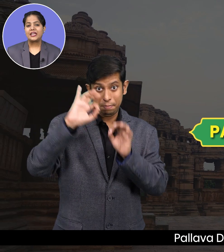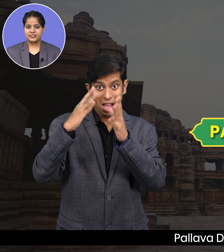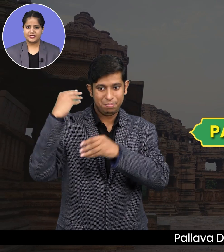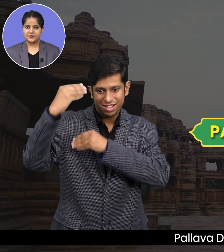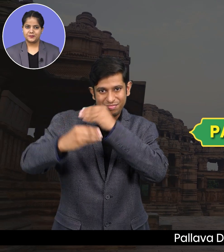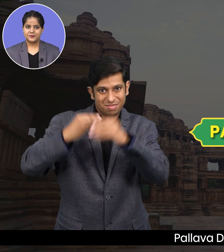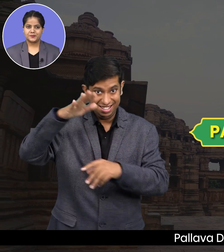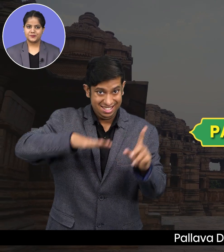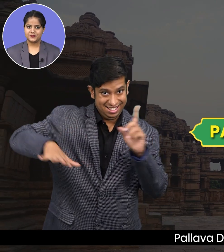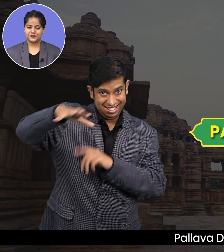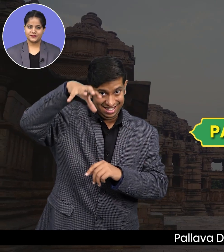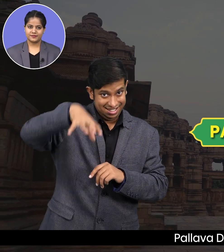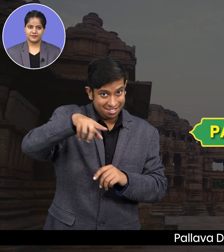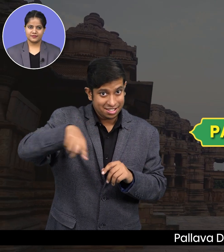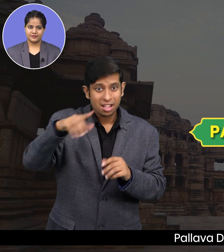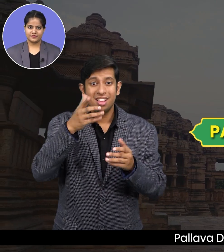Pallava Dynasty.